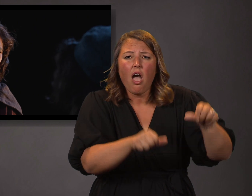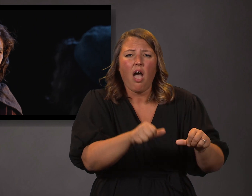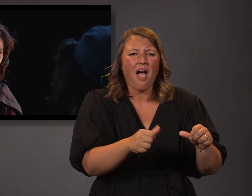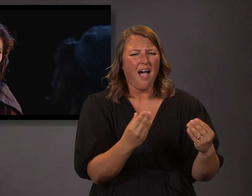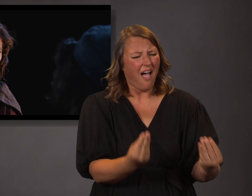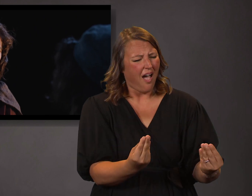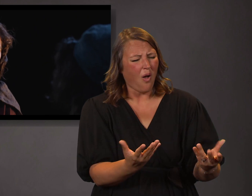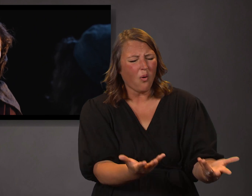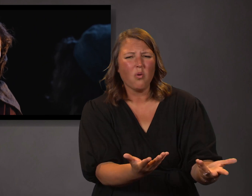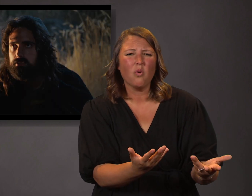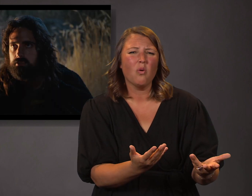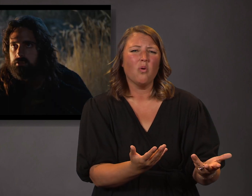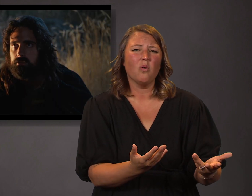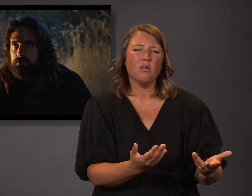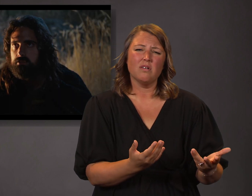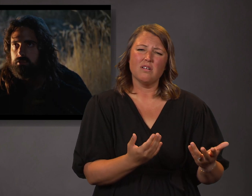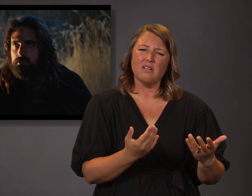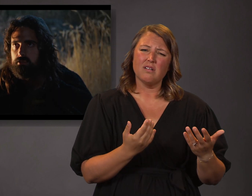Wherefore can ye doubt?